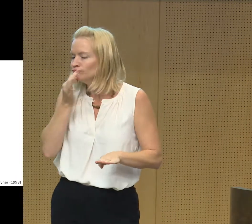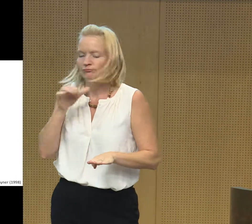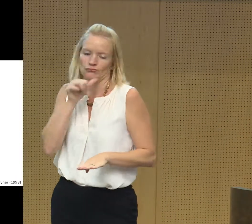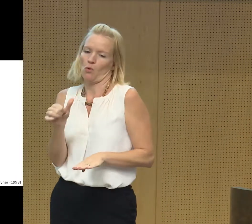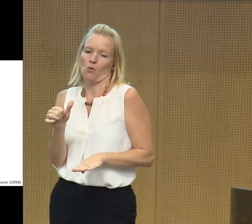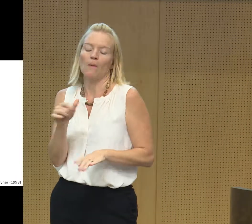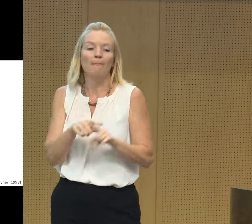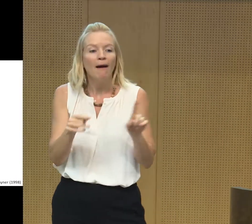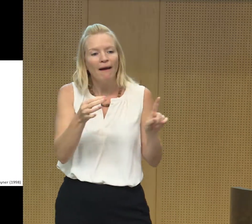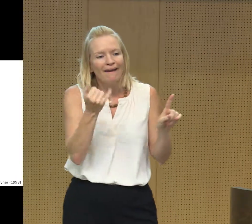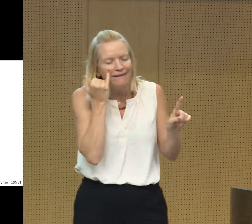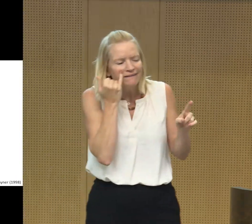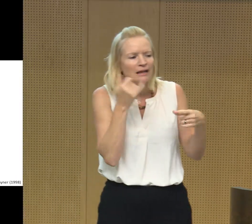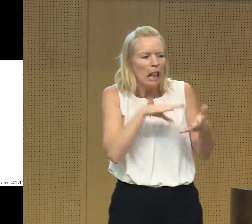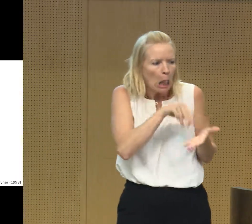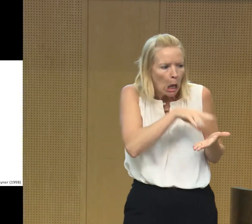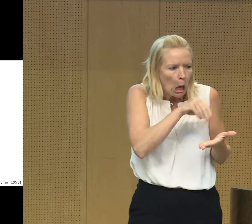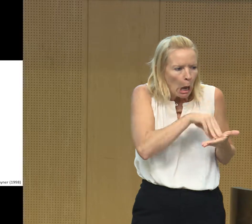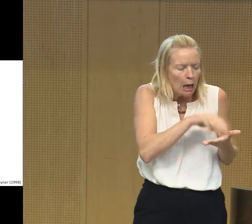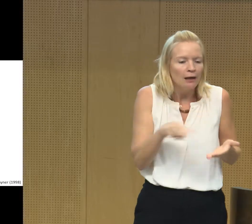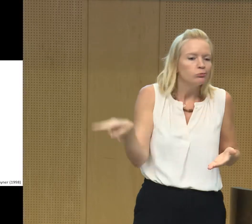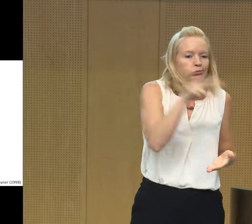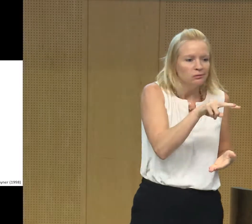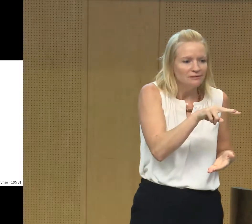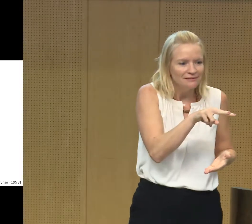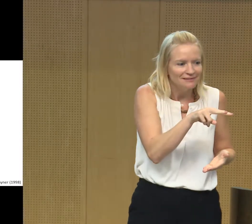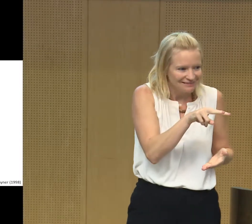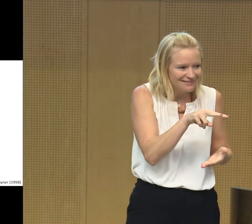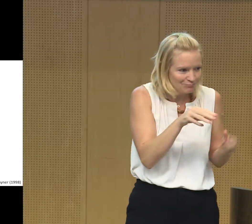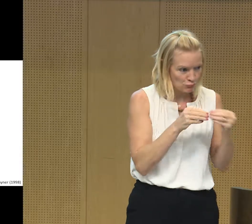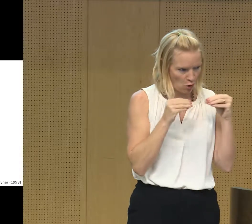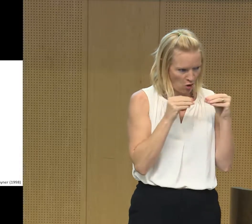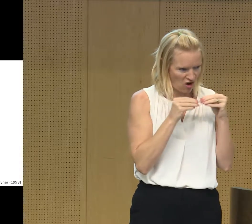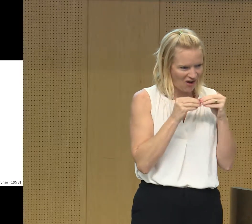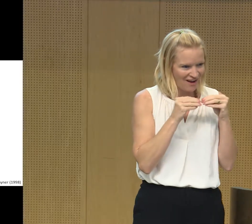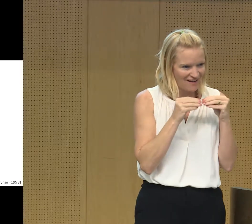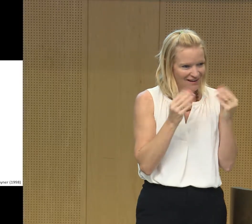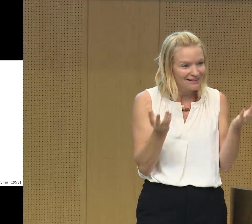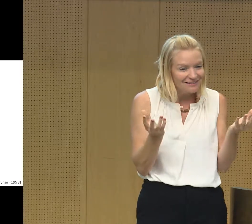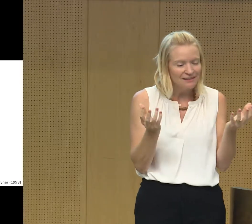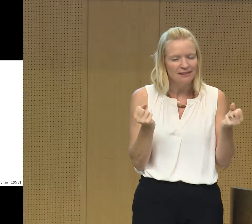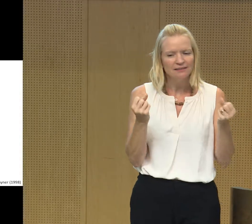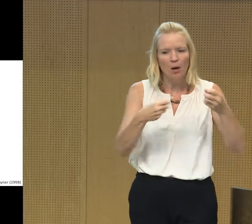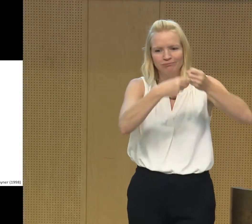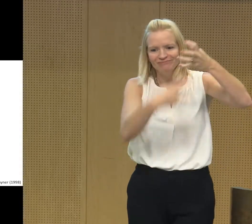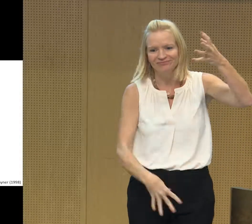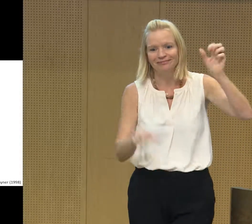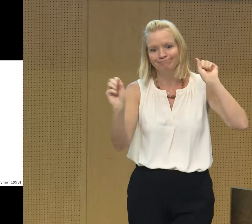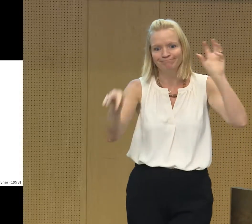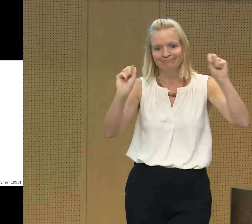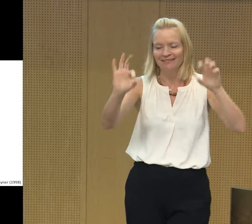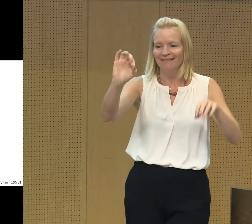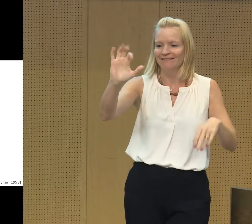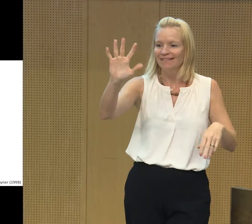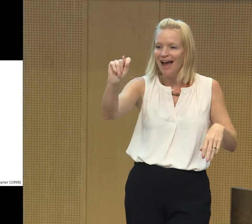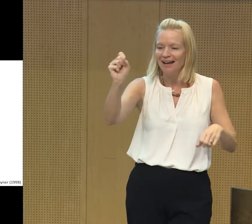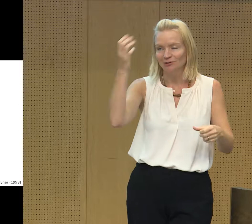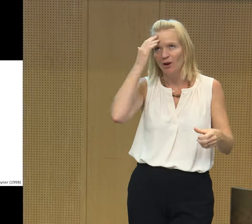that's behavior that does not happen if you're an expert reader. If you're a novice, you tend to regress